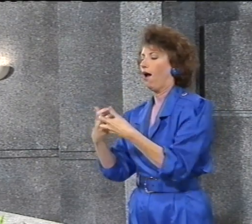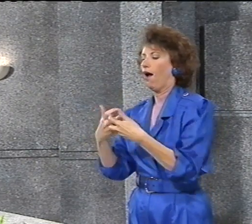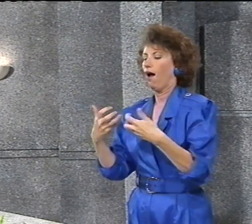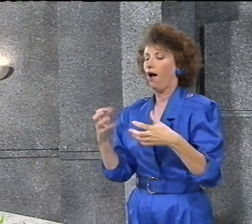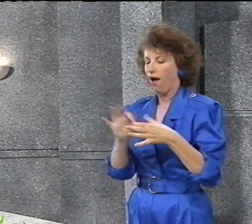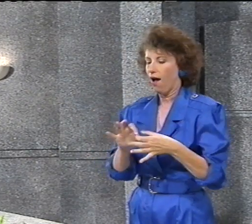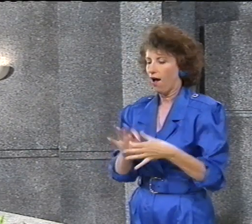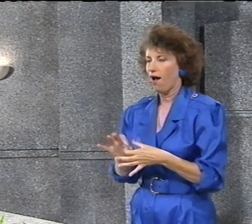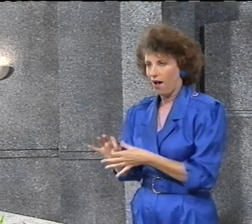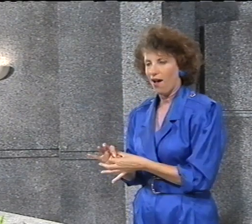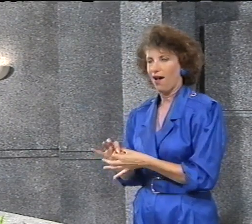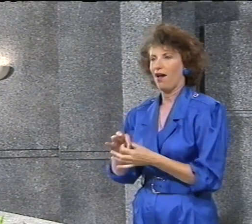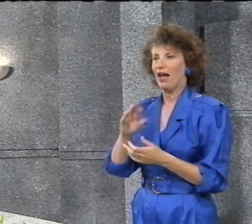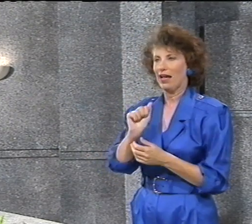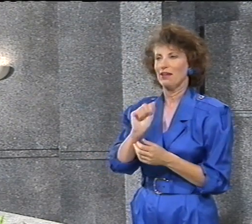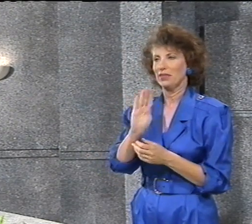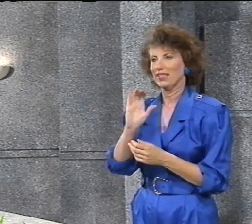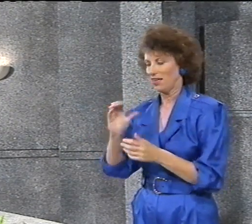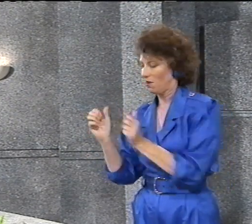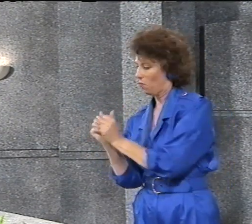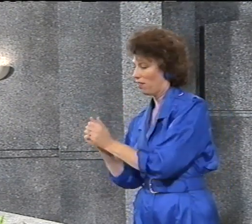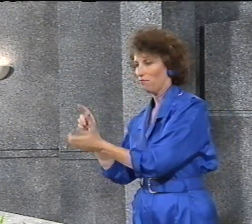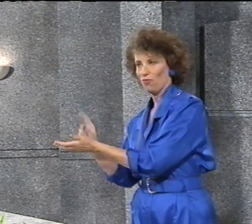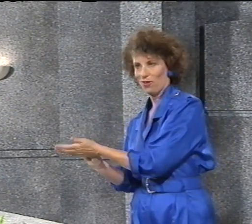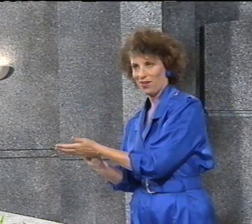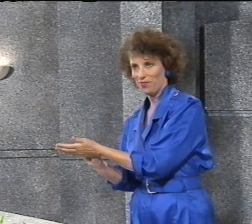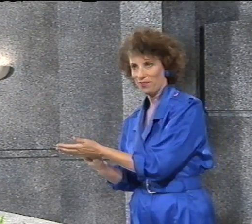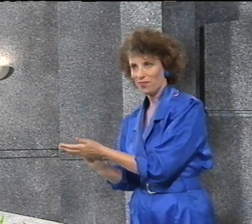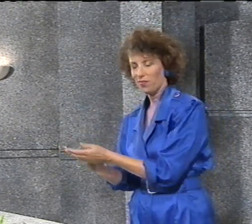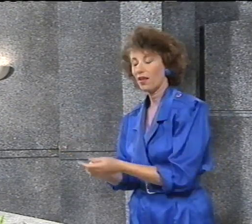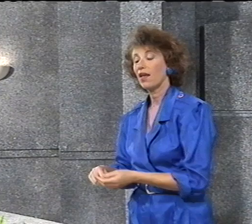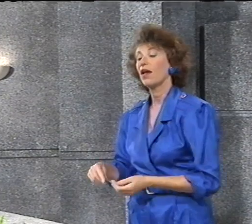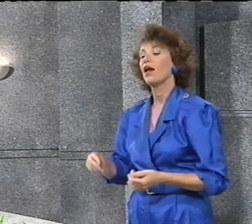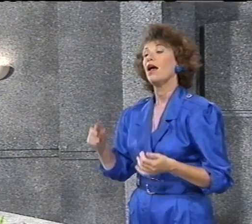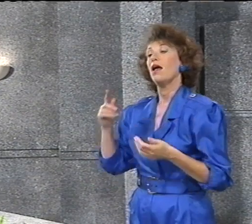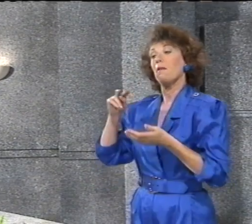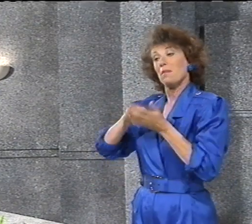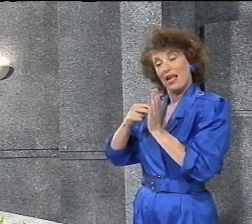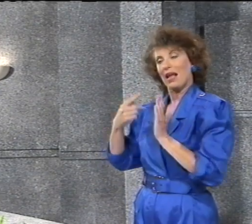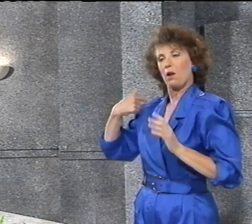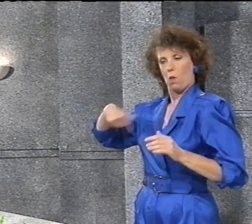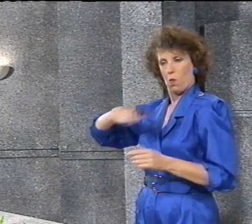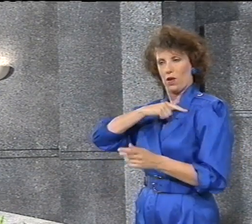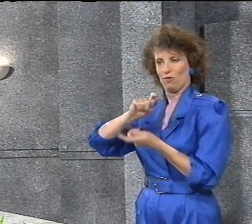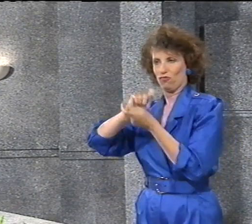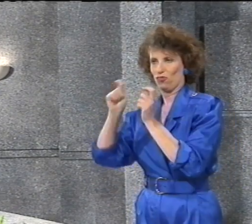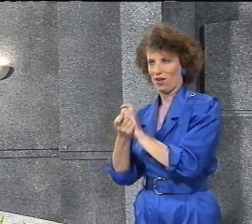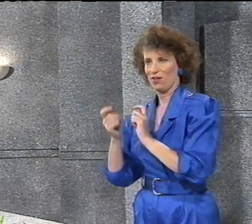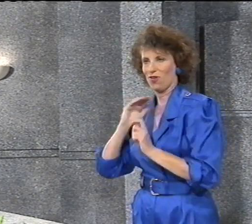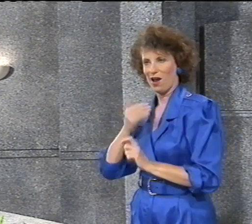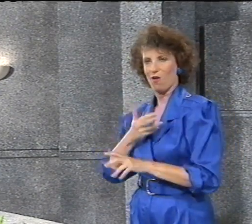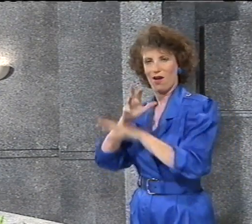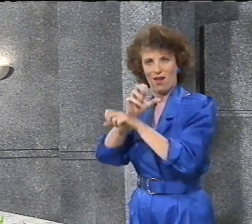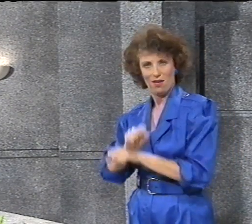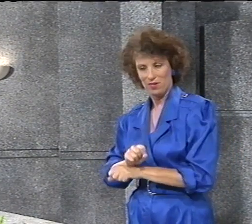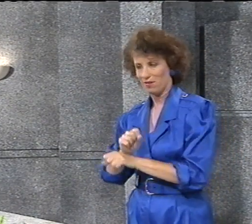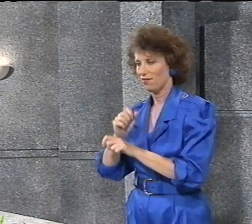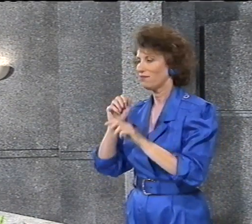and learn English orthography and connect the fingerspelling hand shapes with letters and words in print.